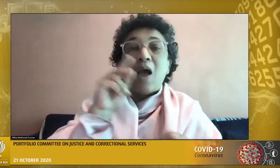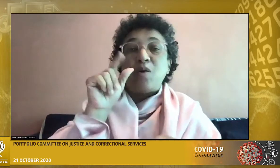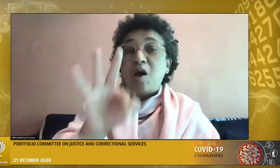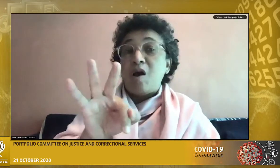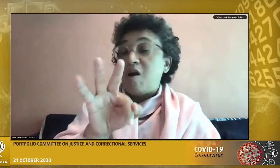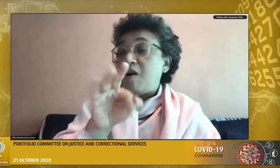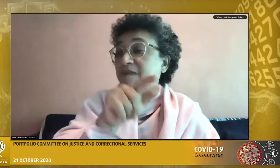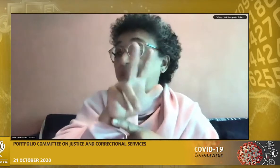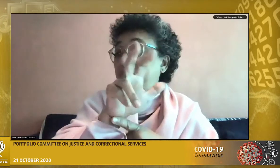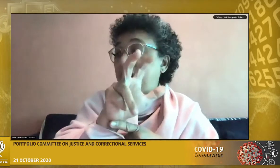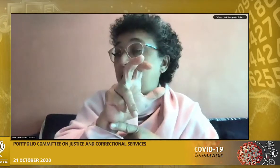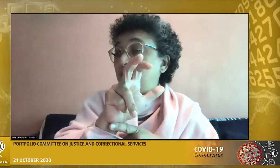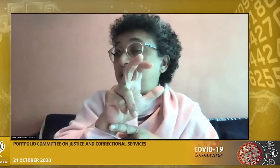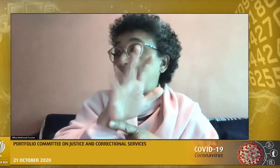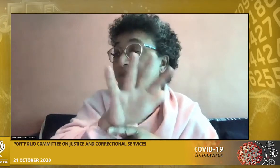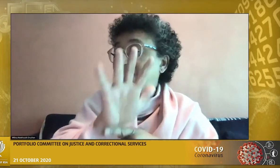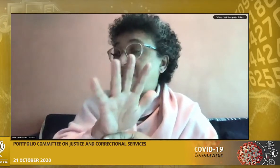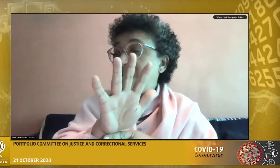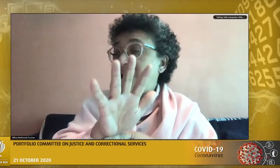355